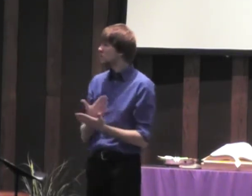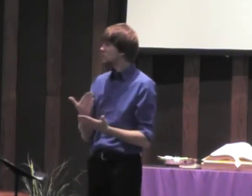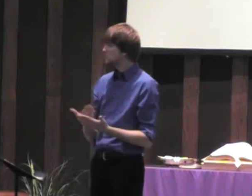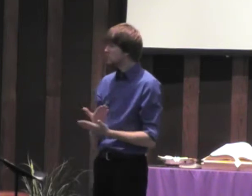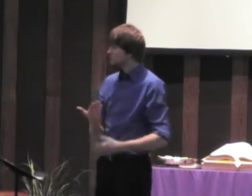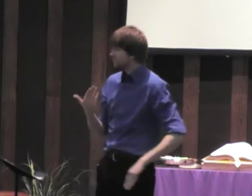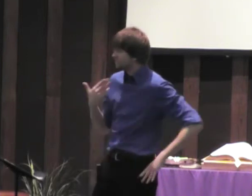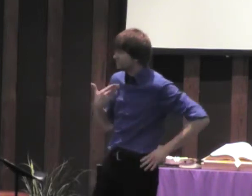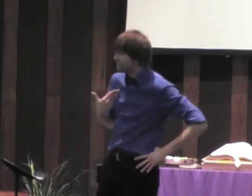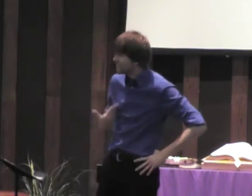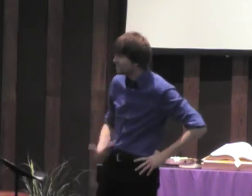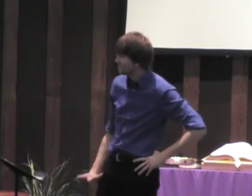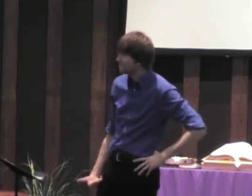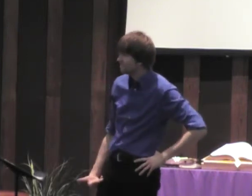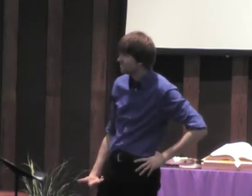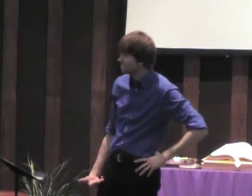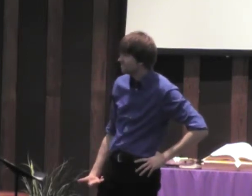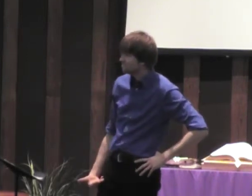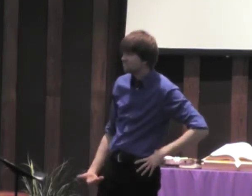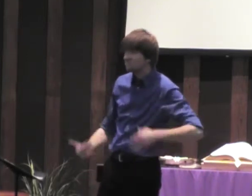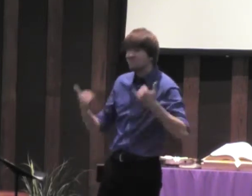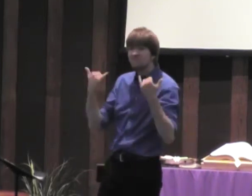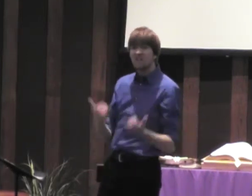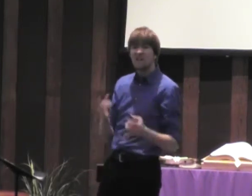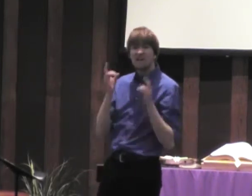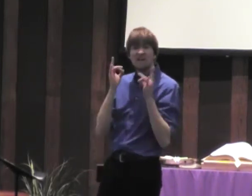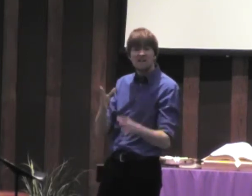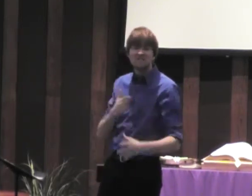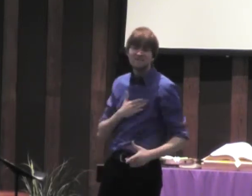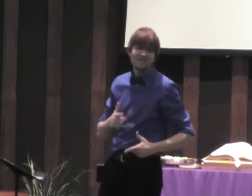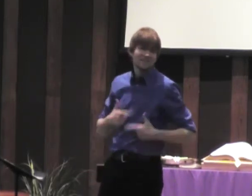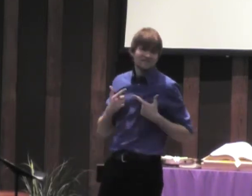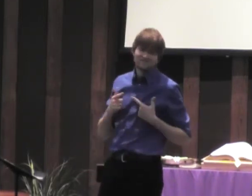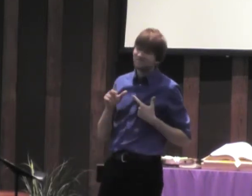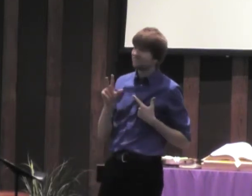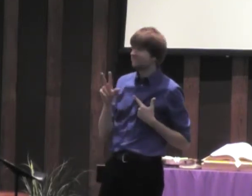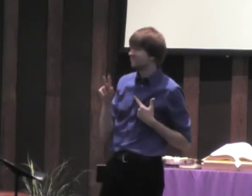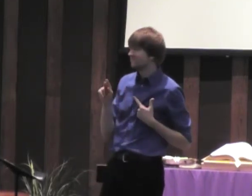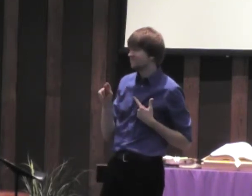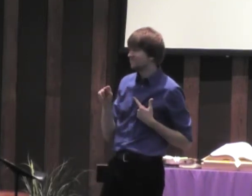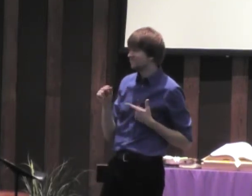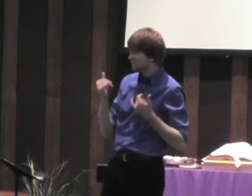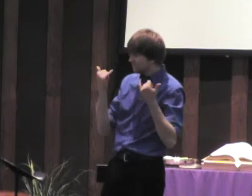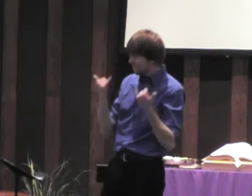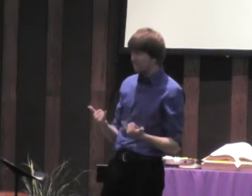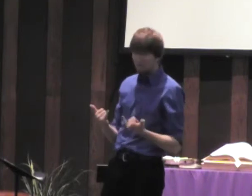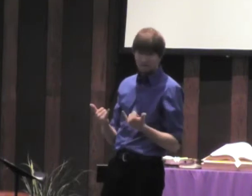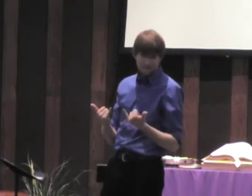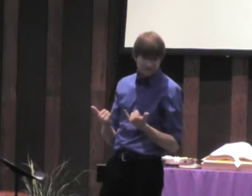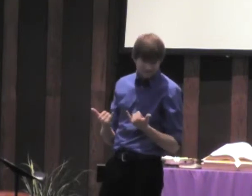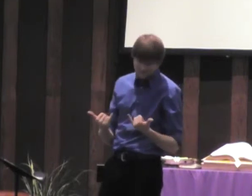What else is new? Me. no longer hate my